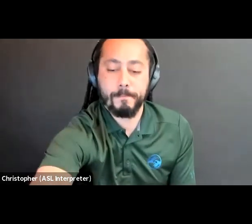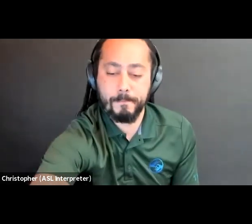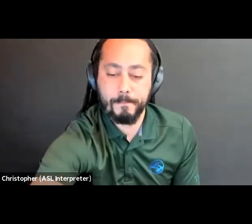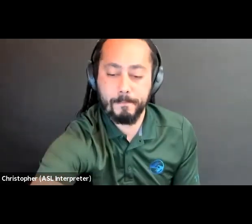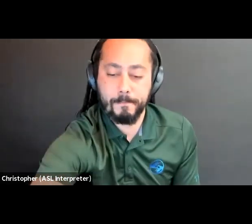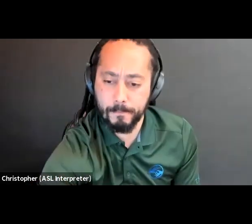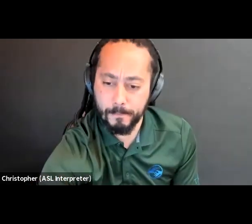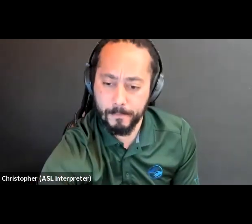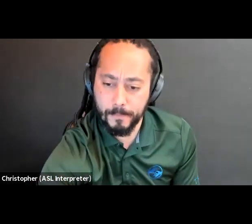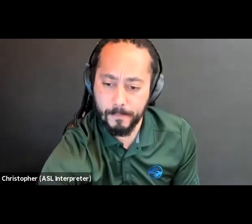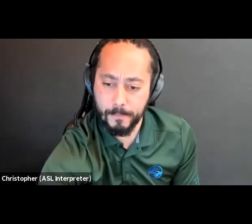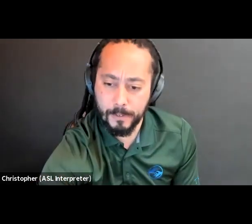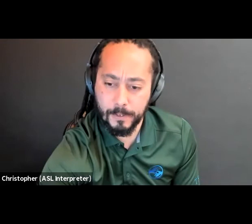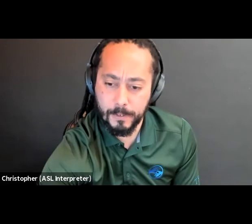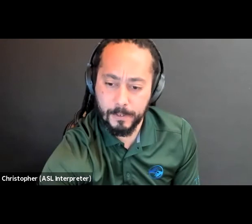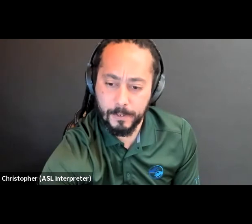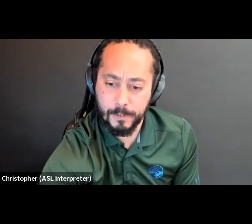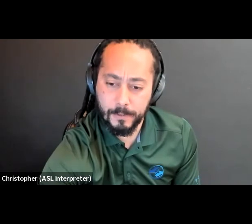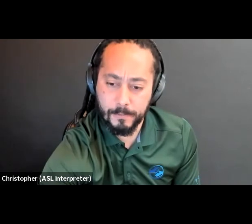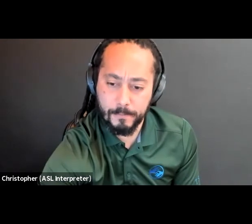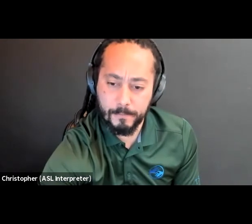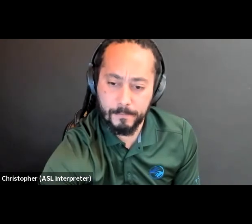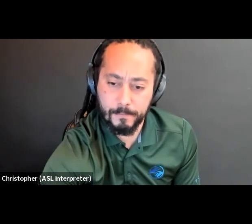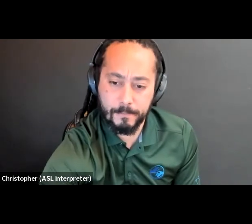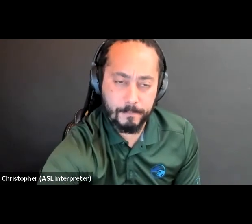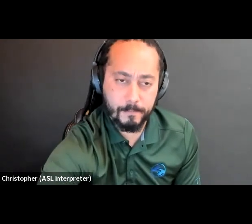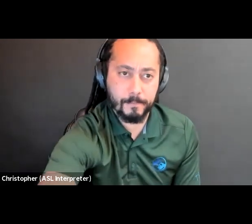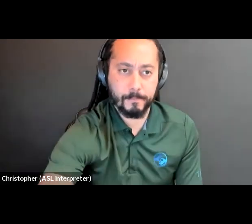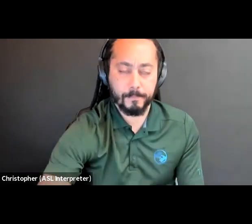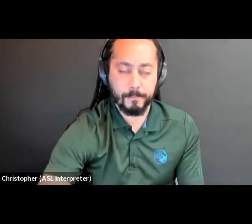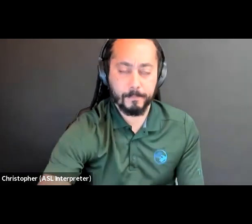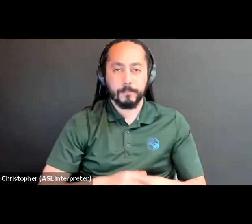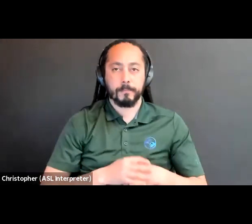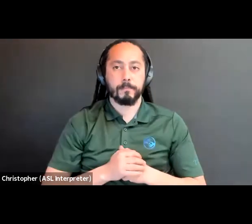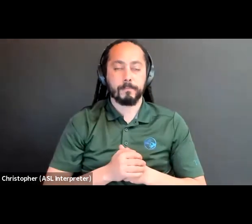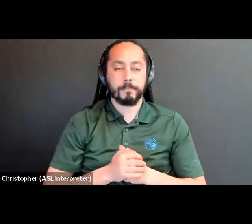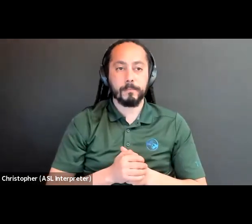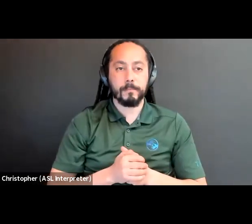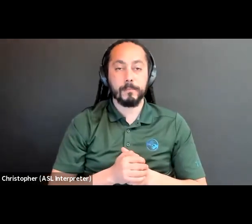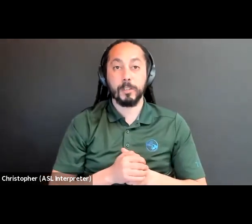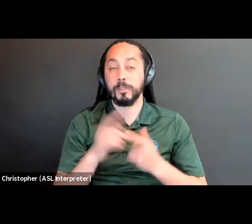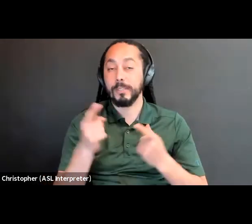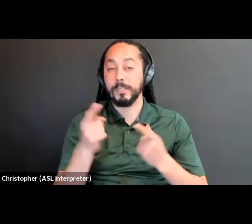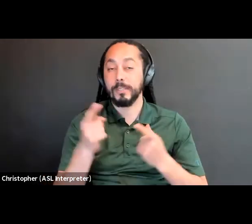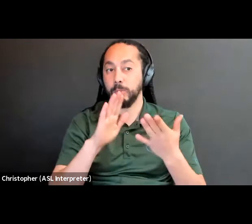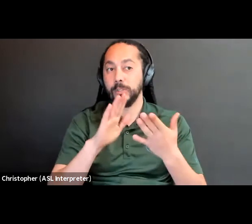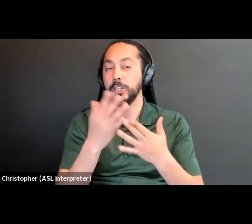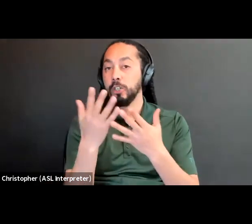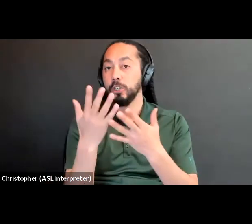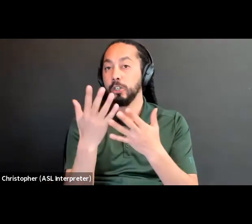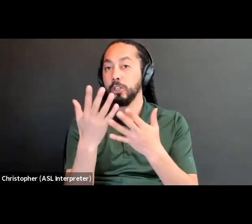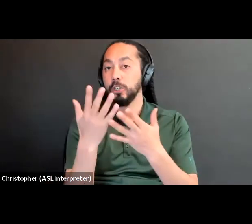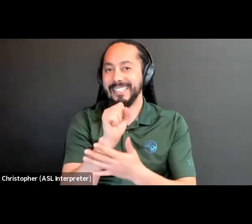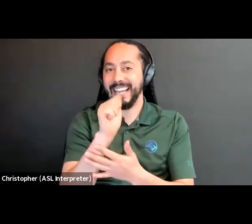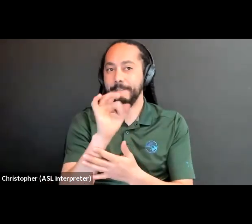So this is the approach. Screening, SAFER is an acronym, and the S stands for